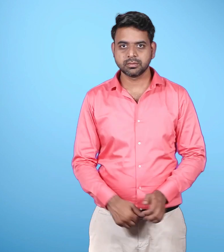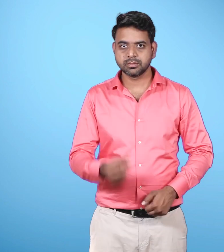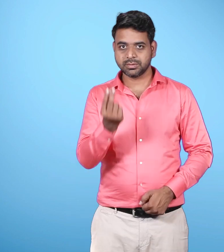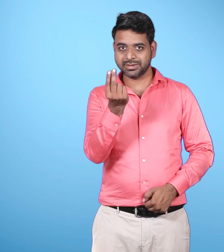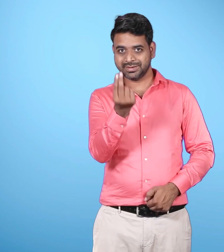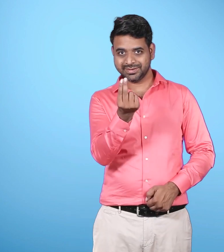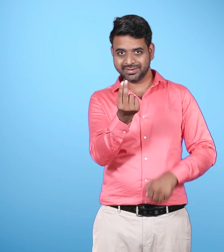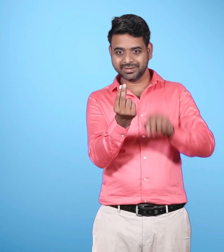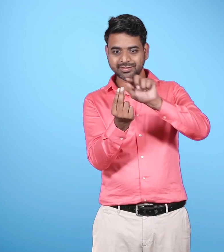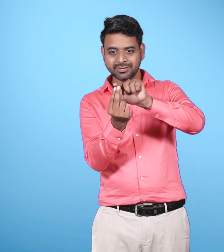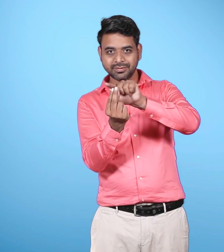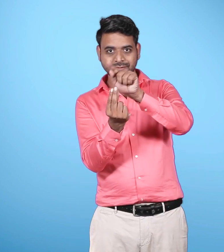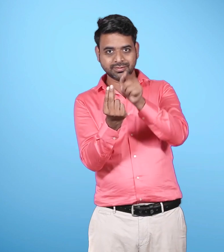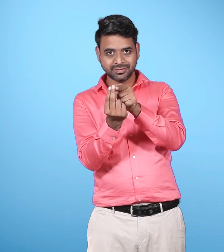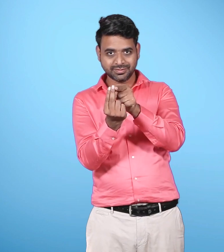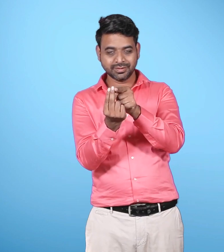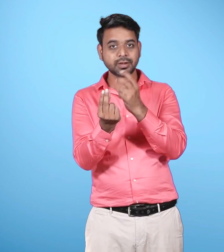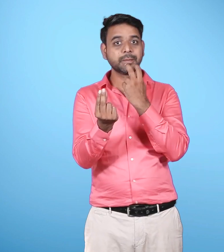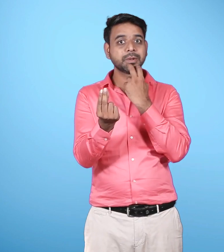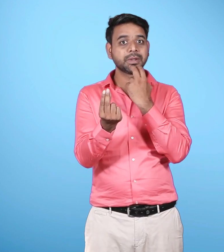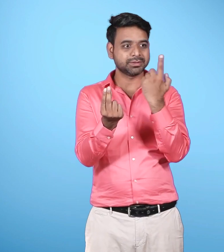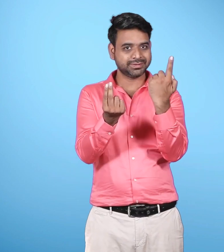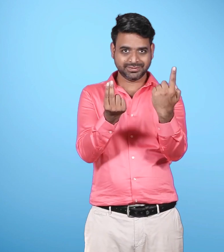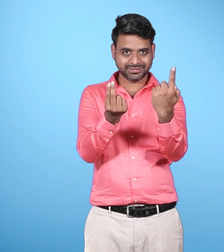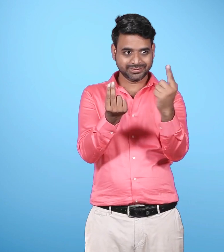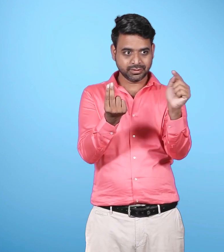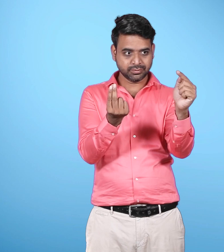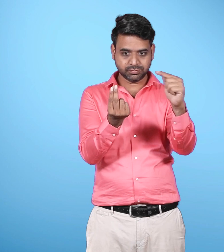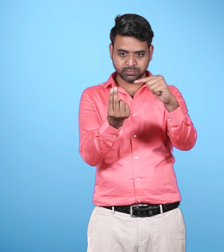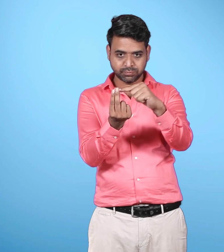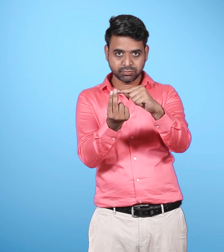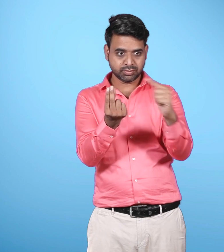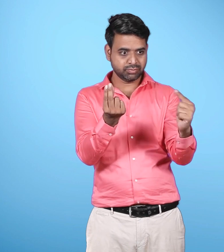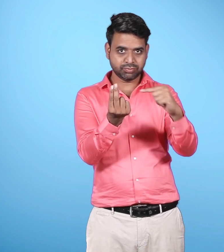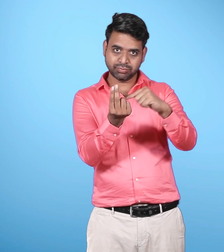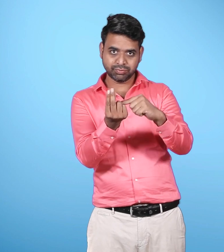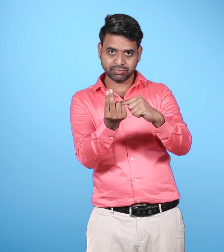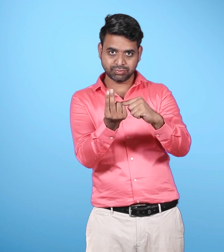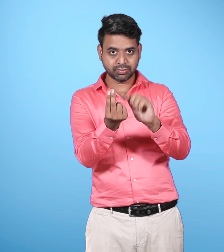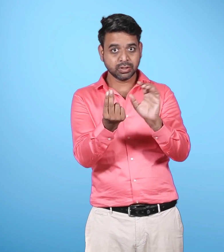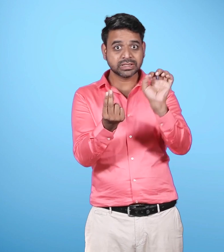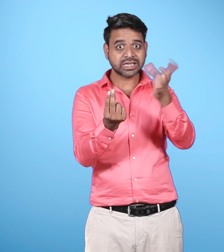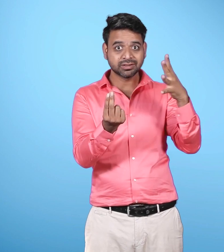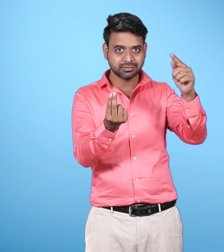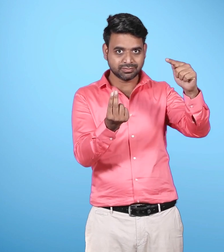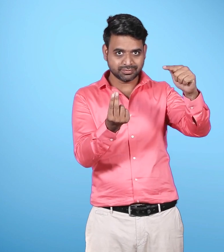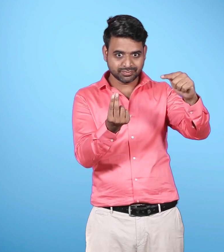When the terminals of the bulb are connected with that of the electric cell by wires, the current passes through